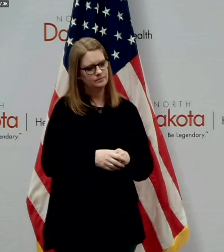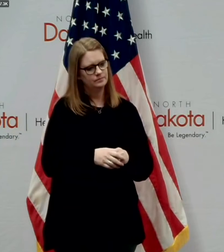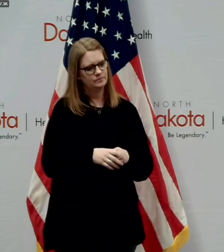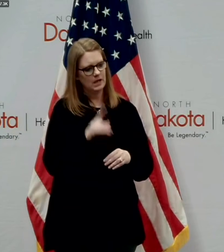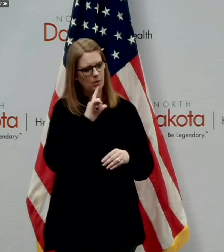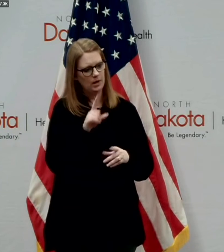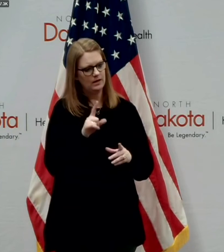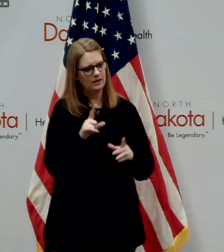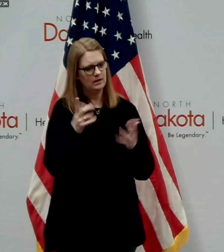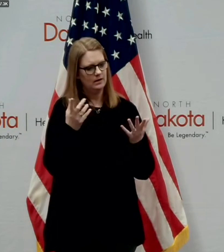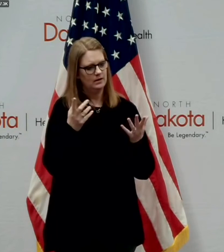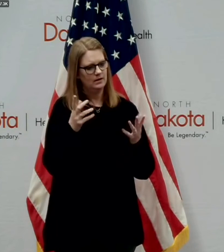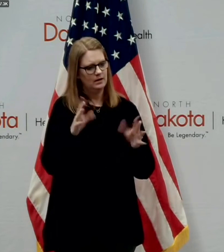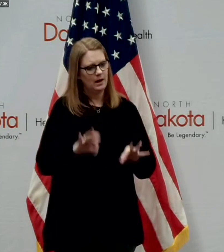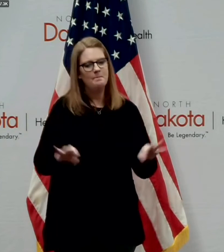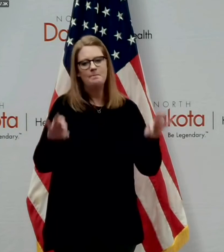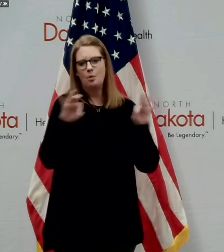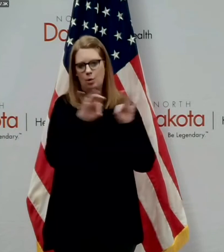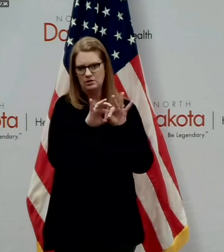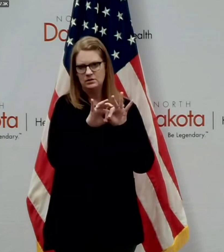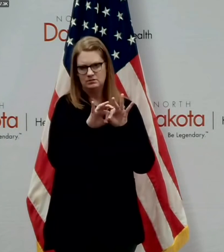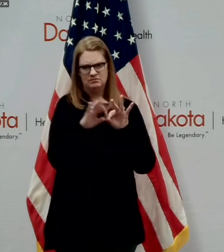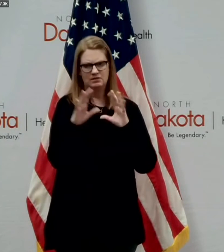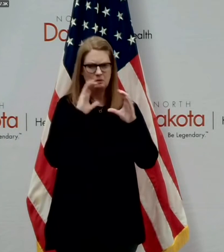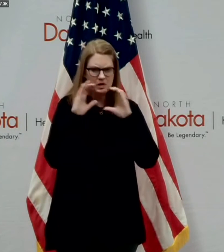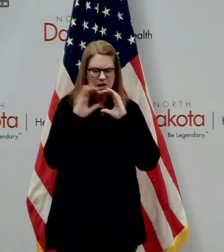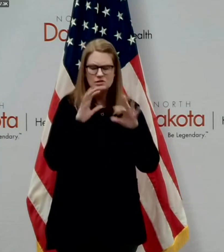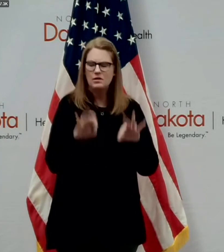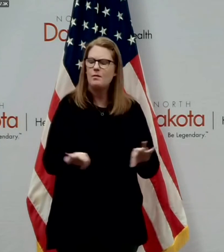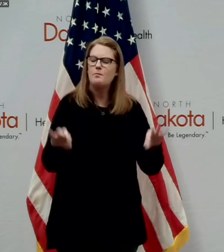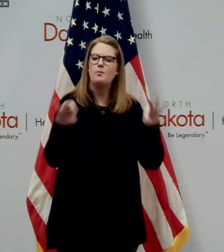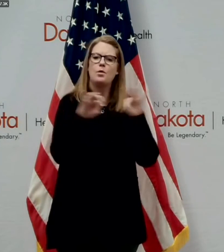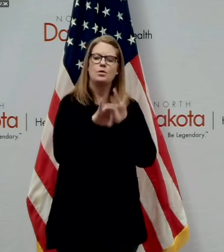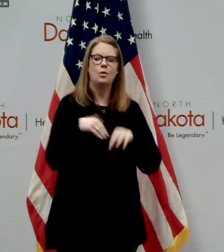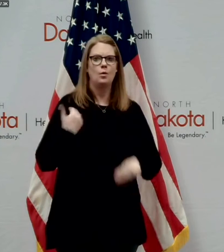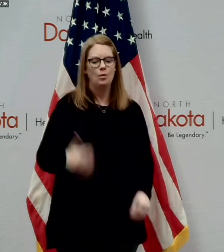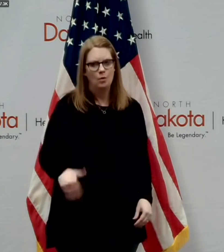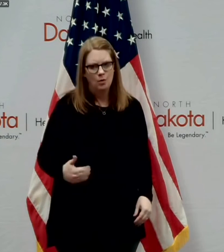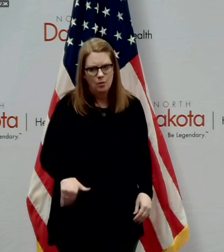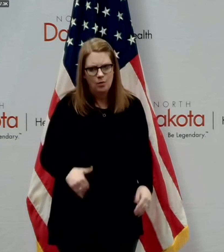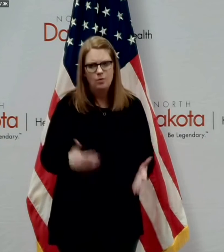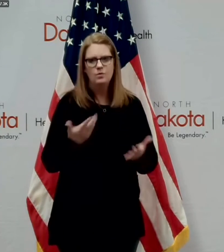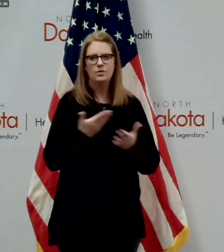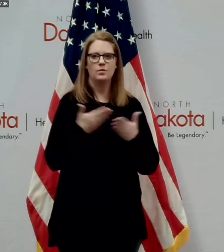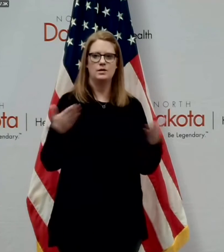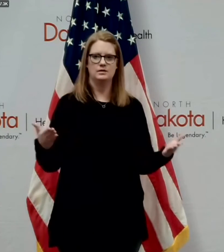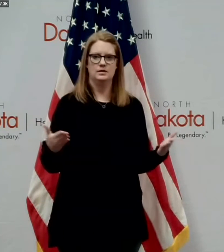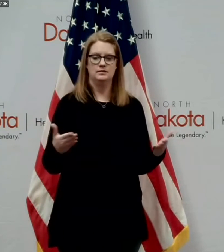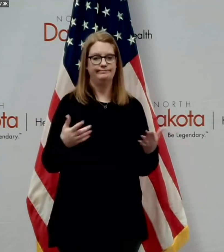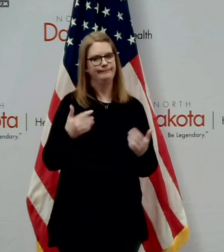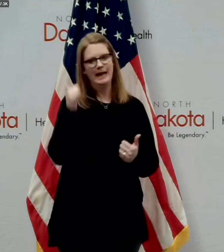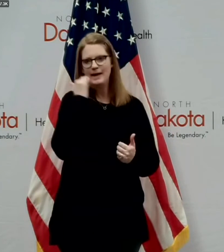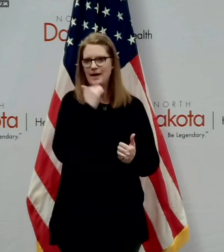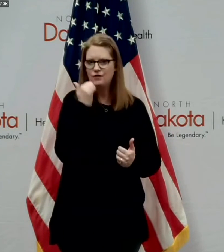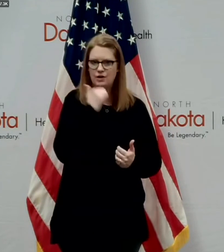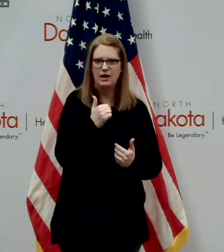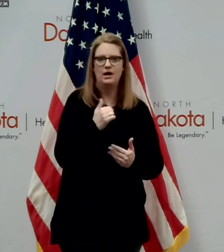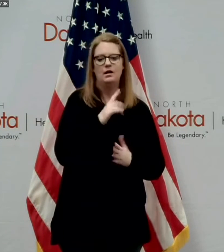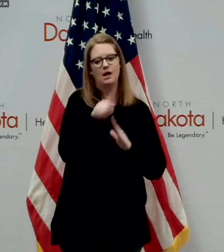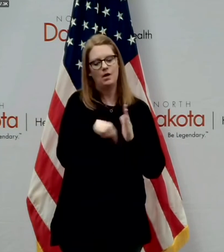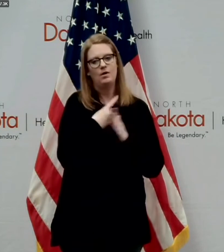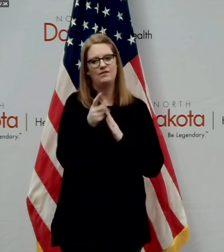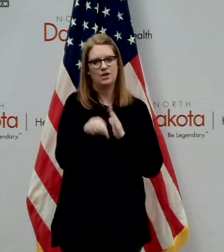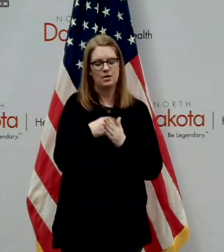important this communication is with the resources that we have. Believe me, I'm on calls every day, hour after